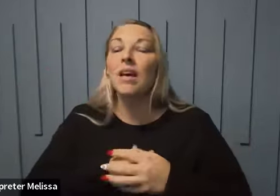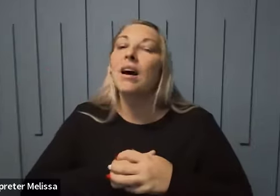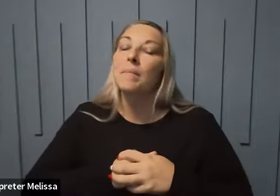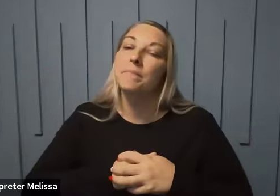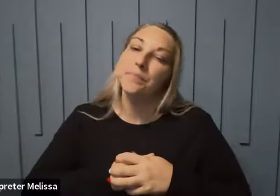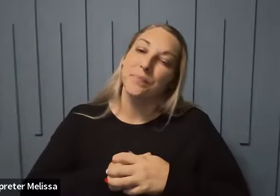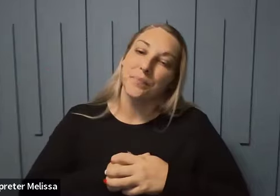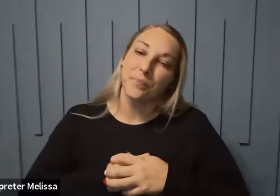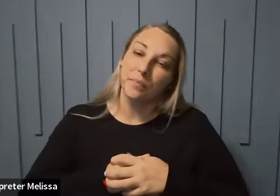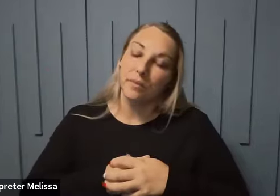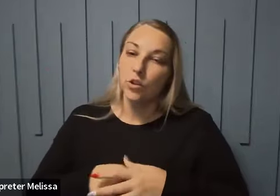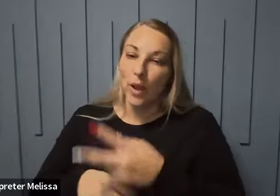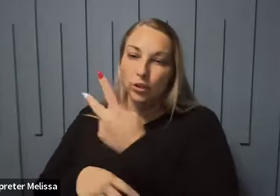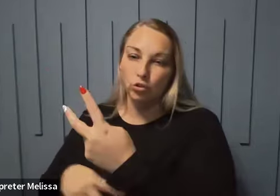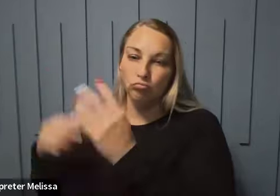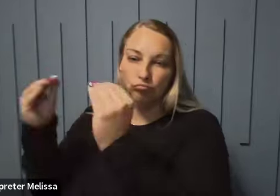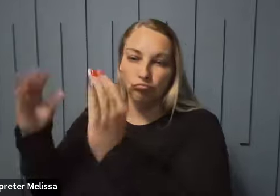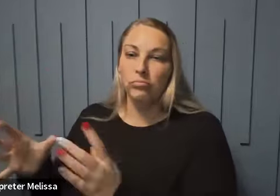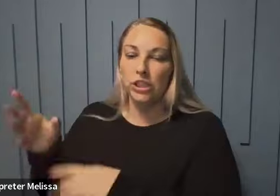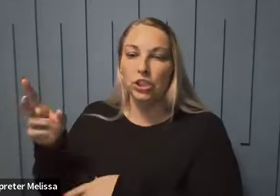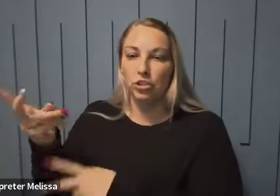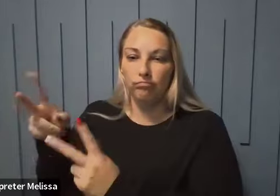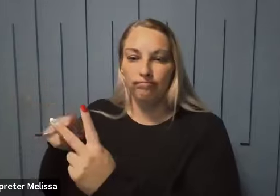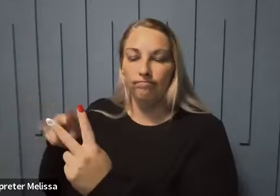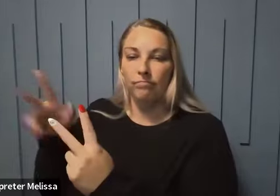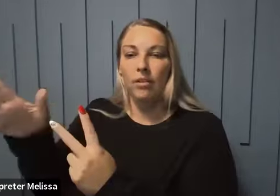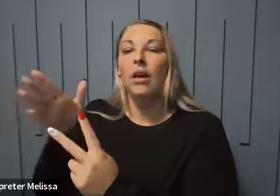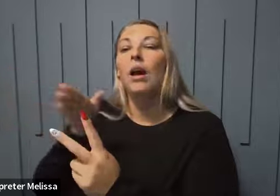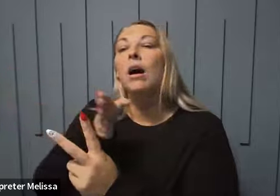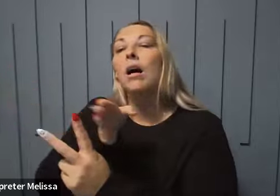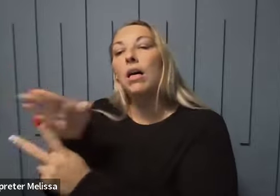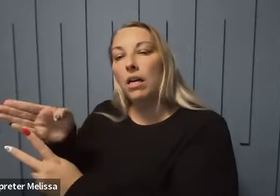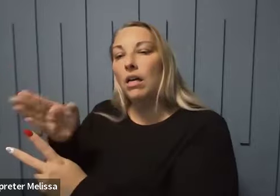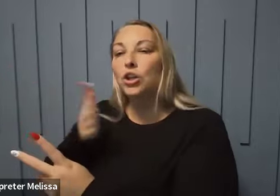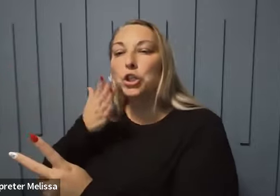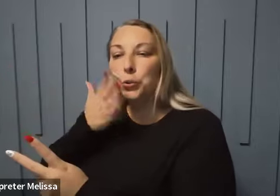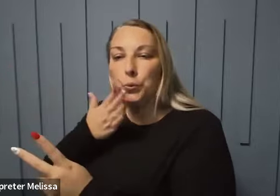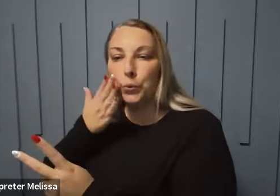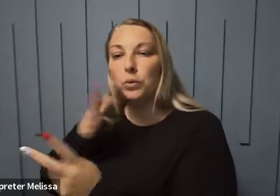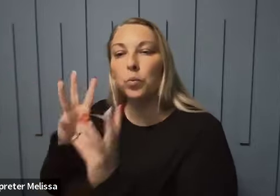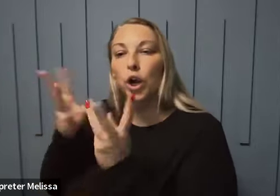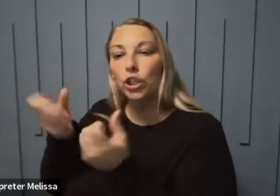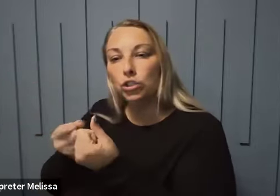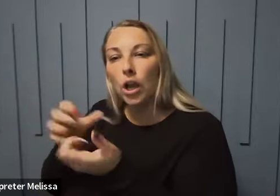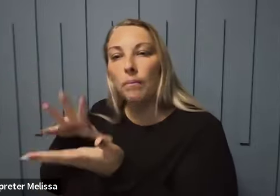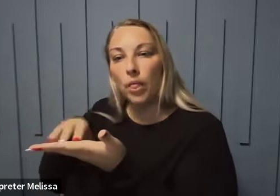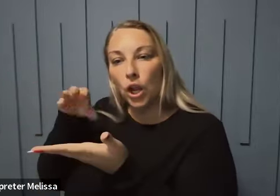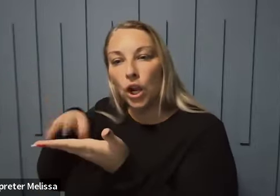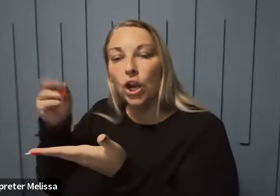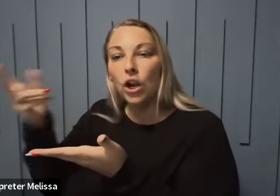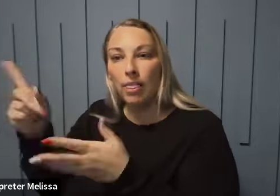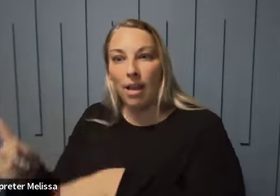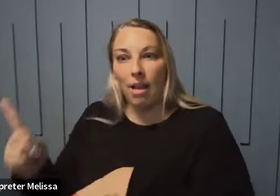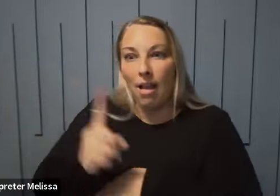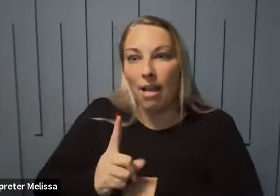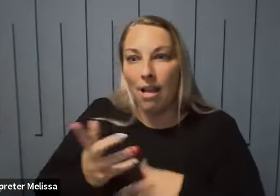so I had two educators who said, they went to this cued speech workshop and they came back and they bebopped in my office